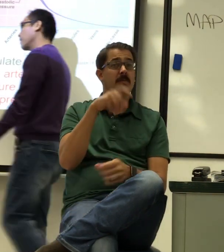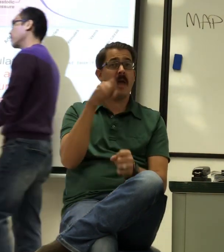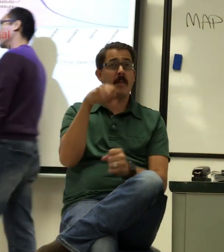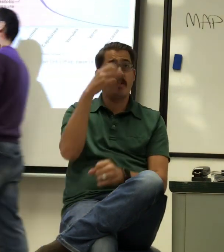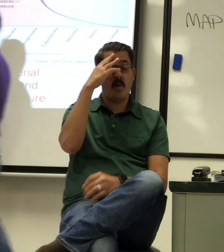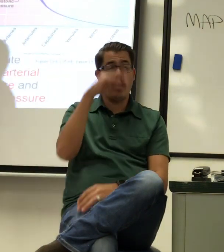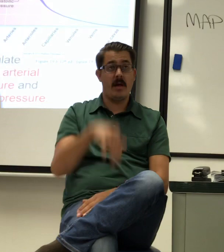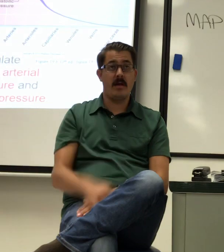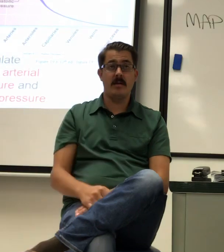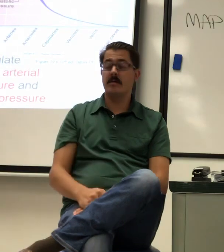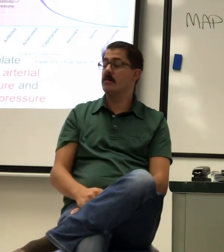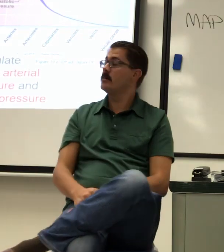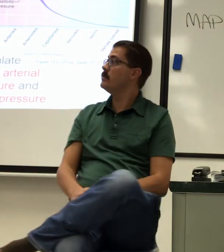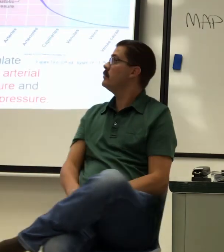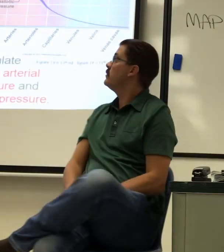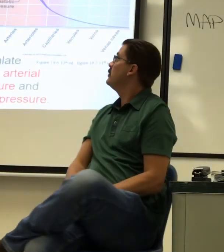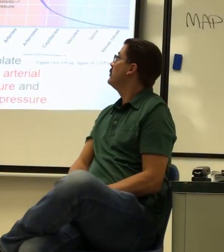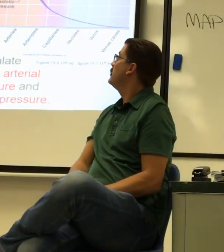that.